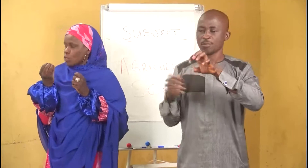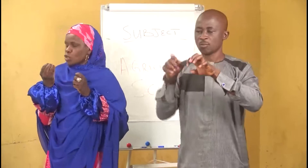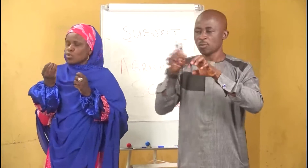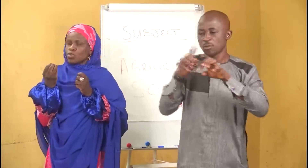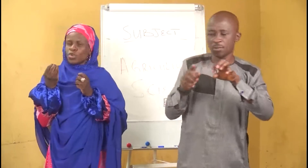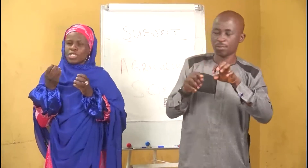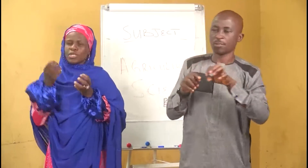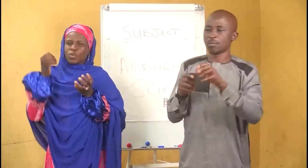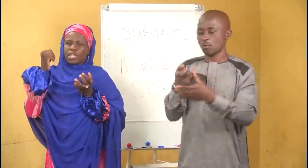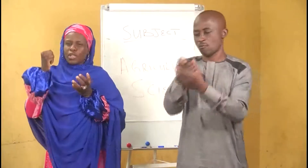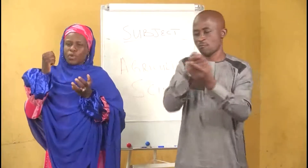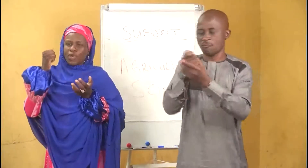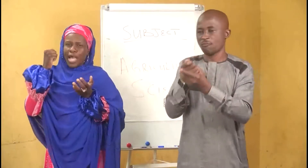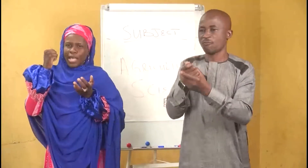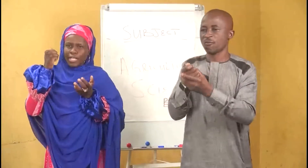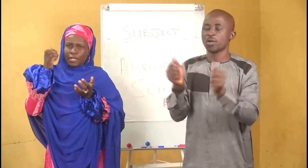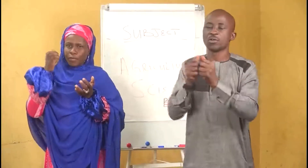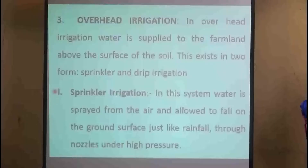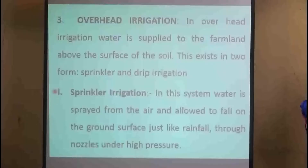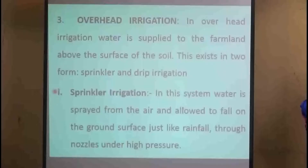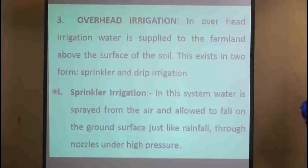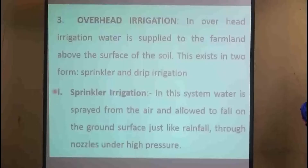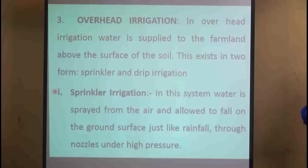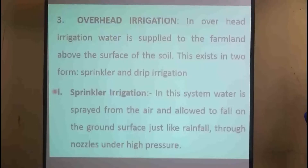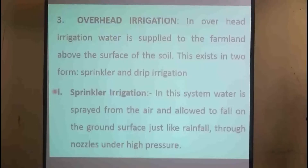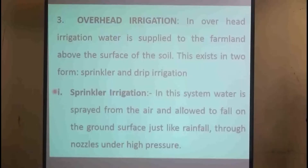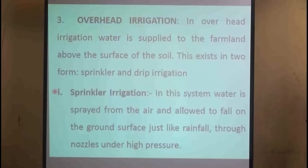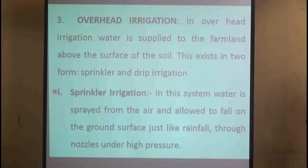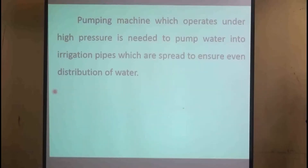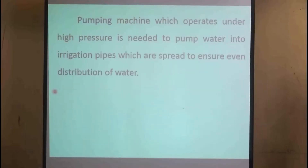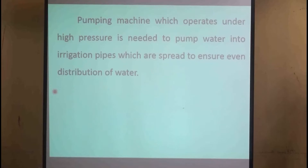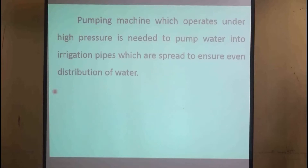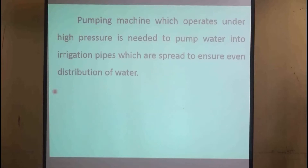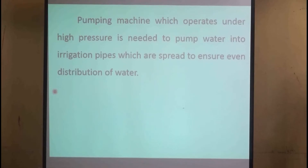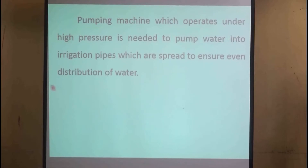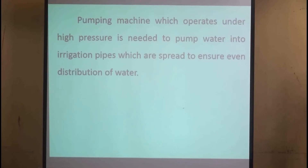pipes, but through what? With the help of high pressure.